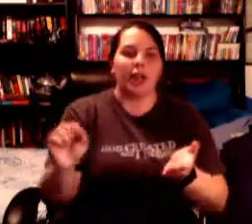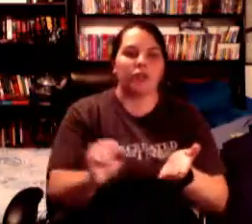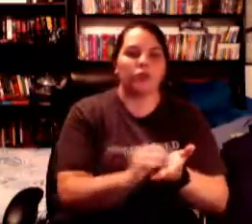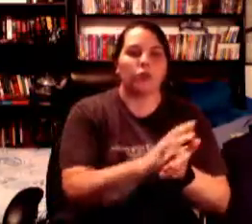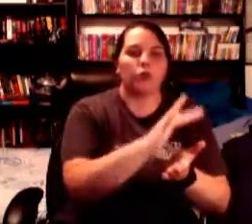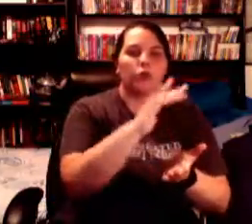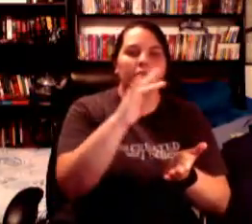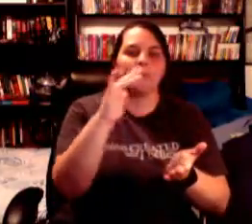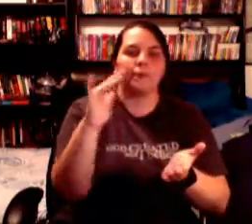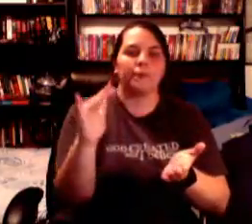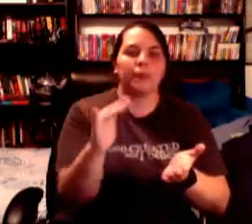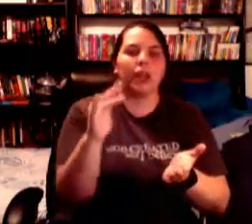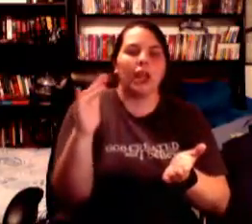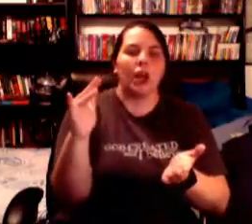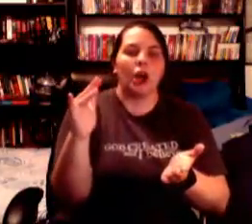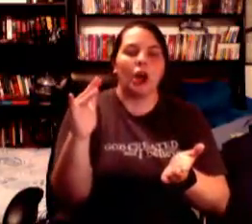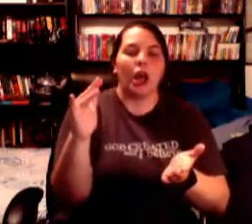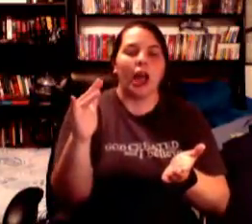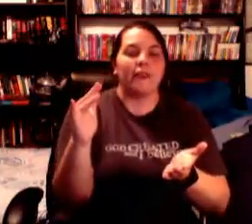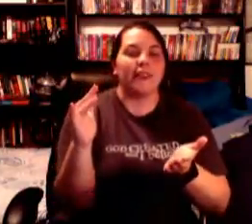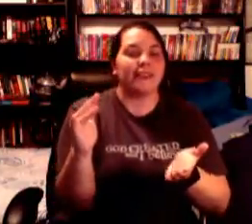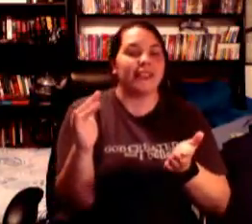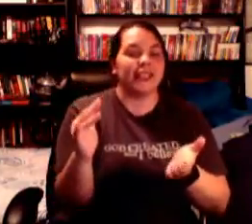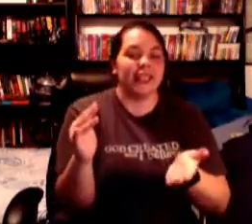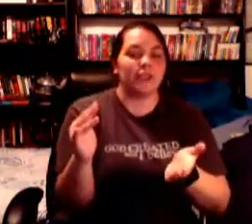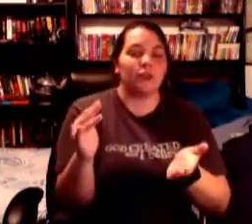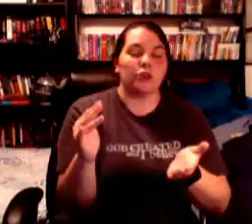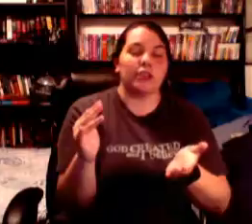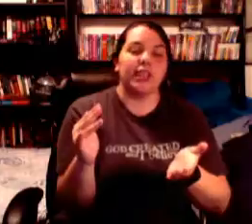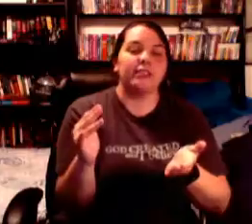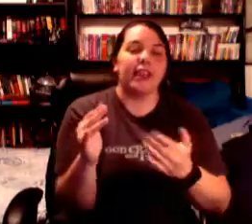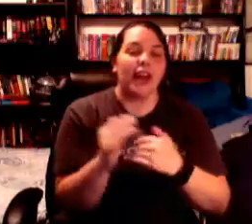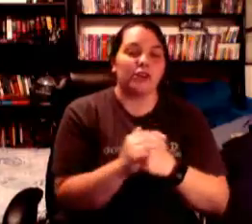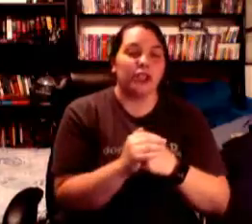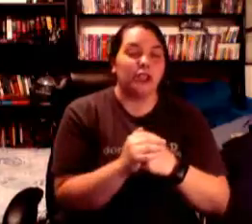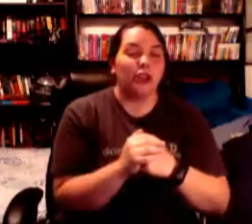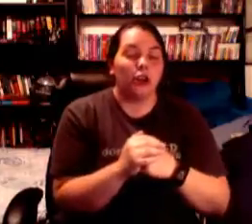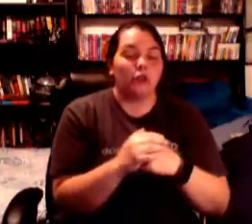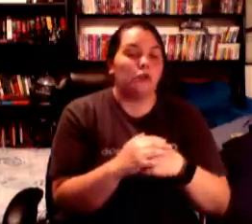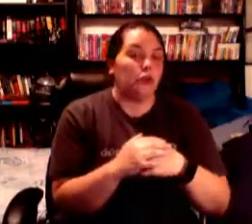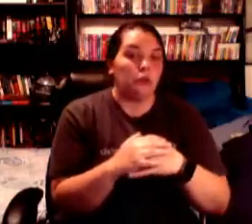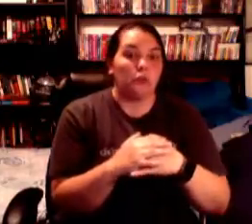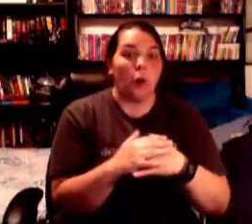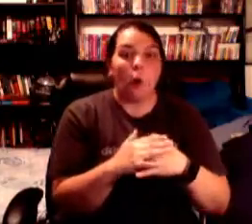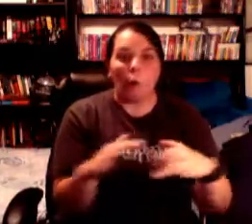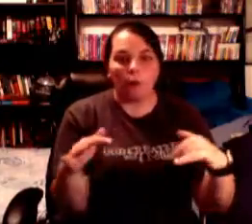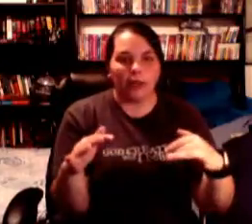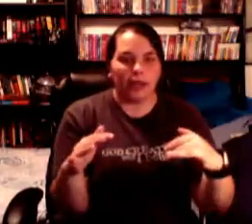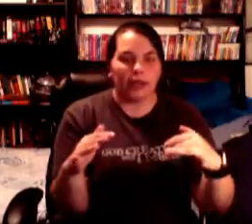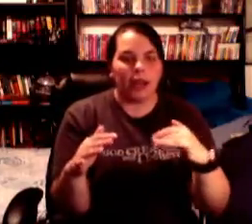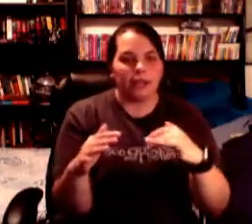and glory. And this is the kids' verse. The kids actually do the whole thing at the